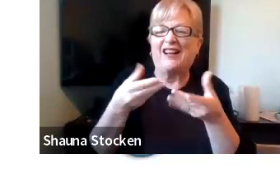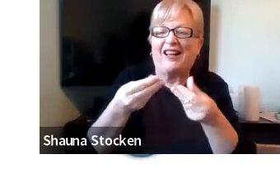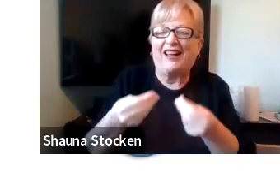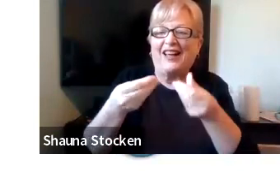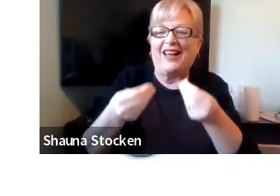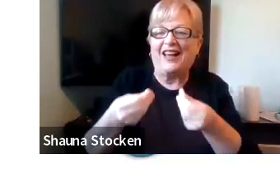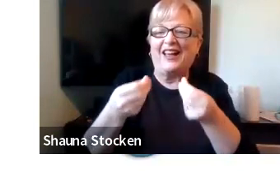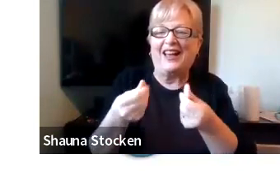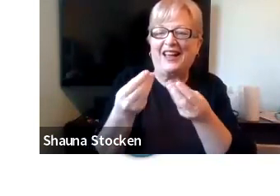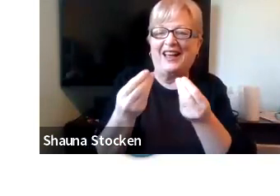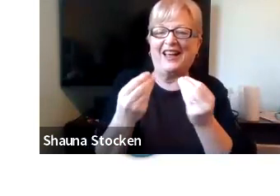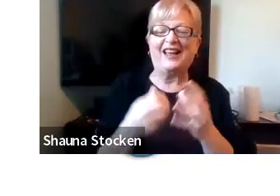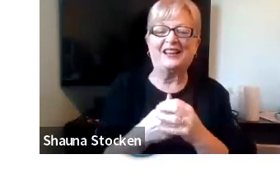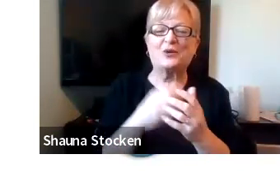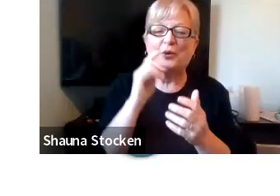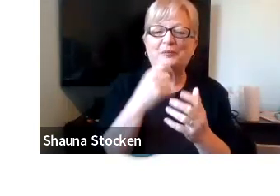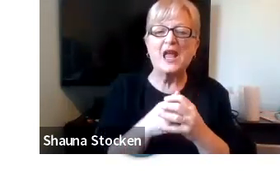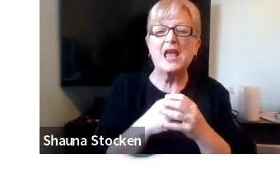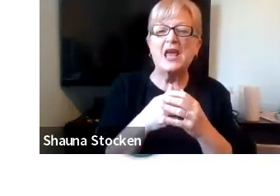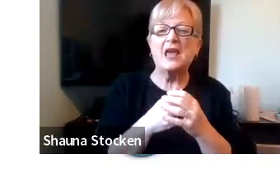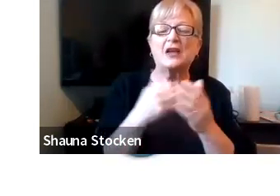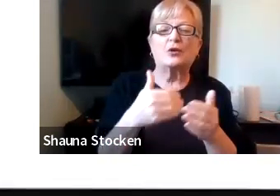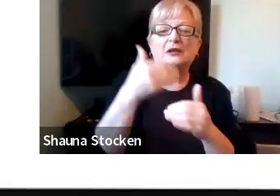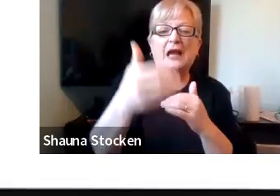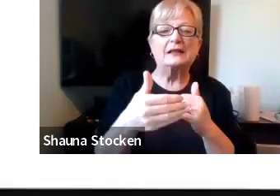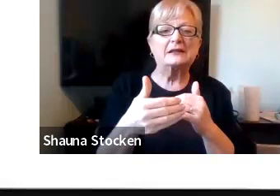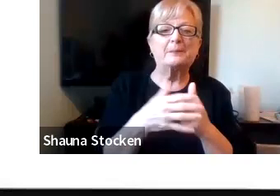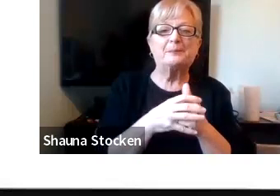Yeah. All right, we'll move to the next slide.